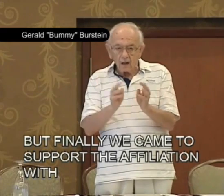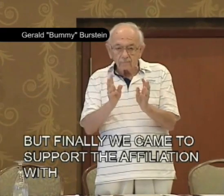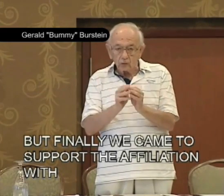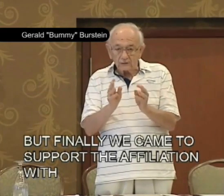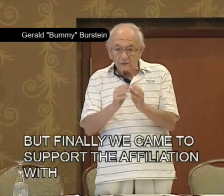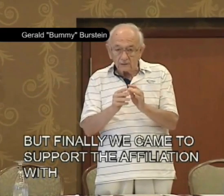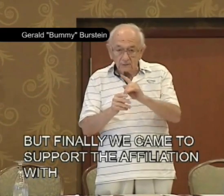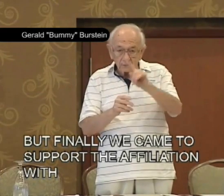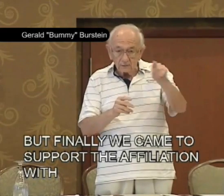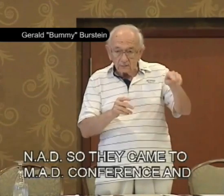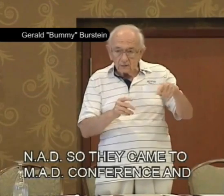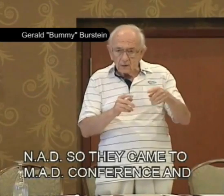and so they then came